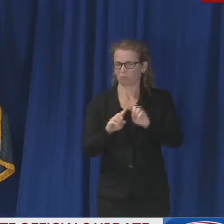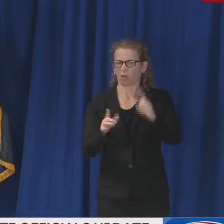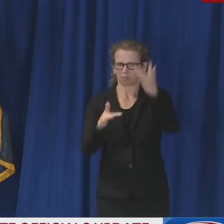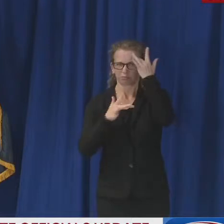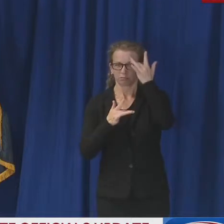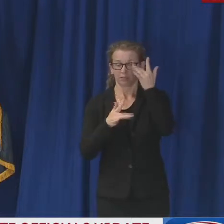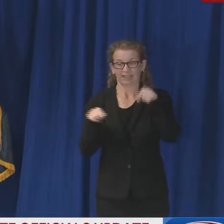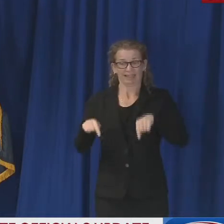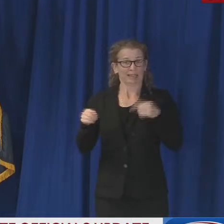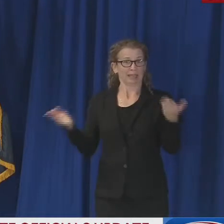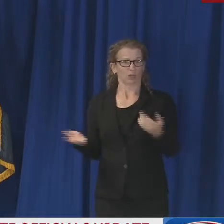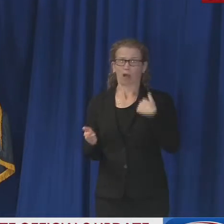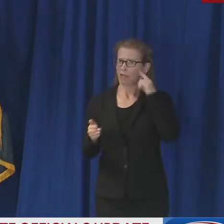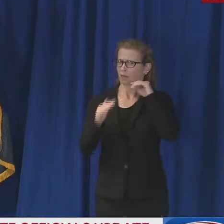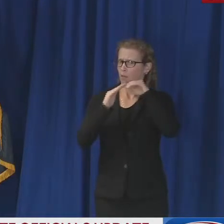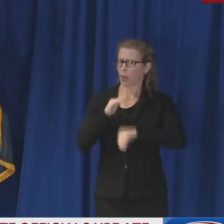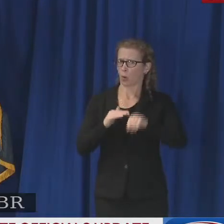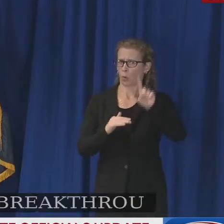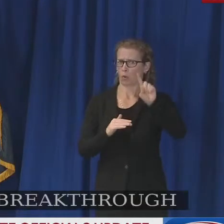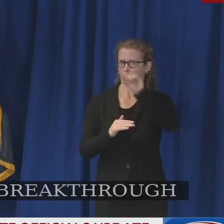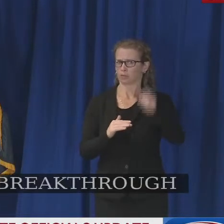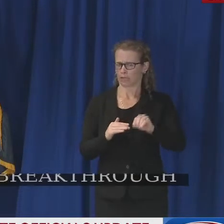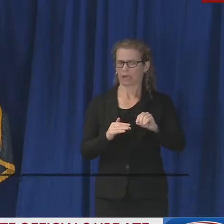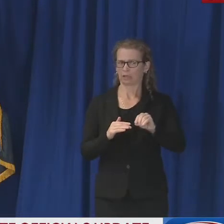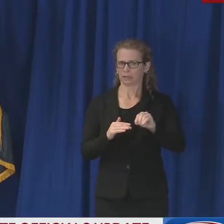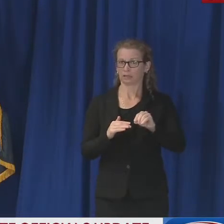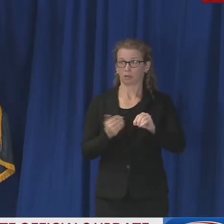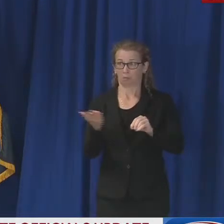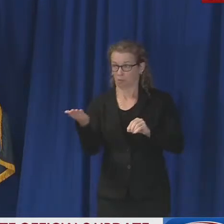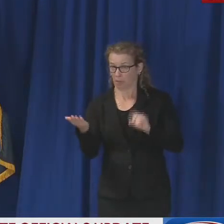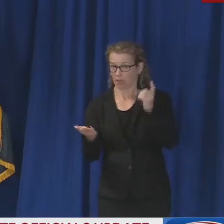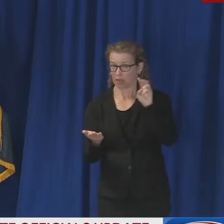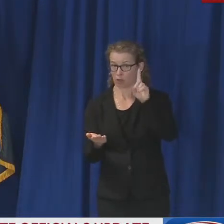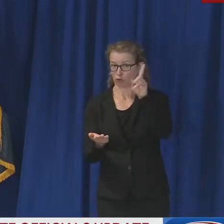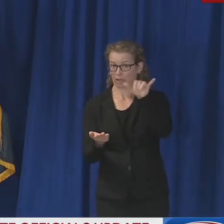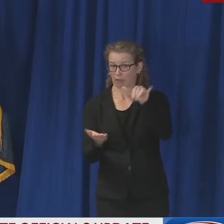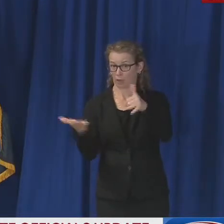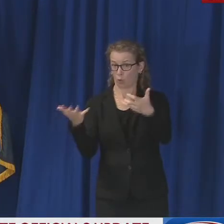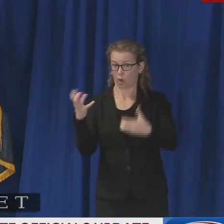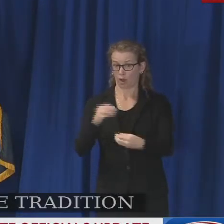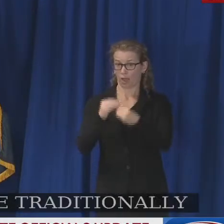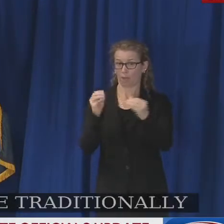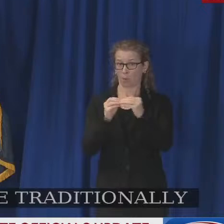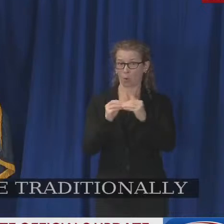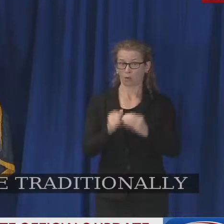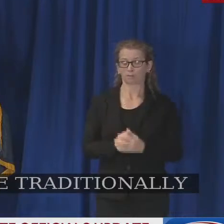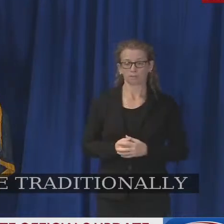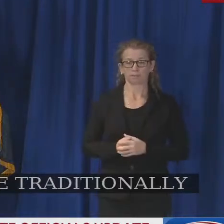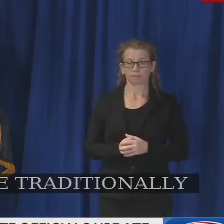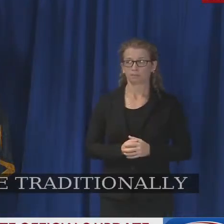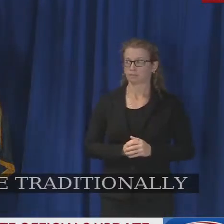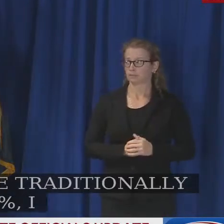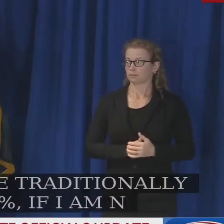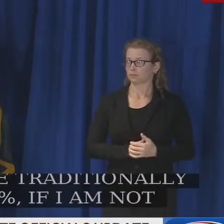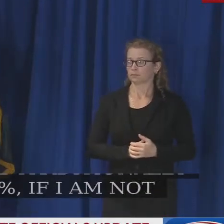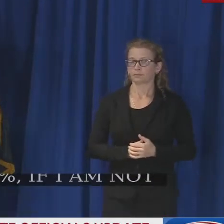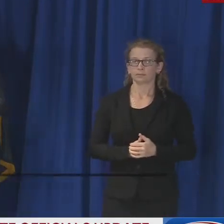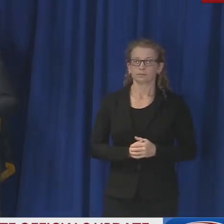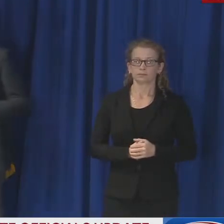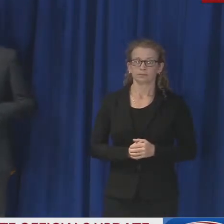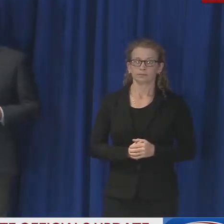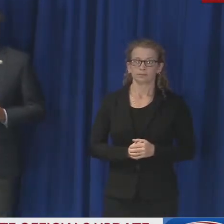than 1%, if I'm not mistaken. So maybe Dr. Daly has more information and more exact numbers, but it's low.